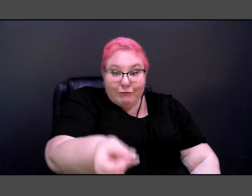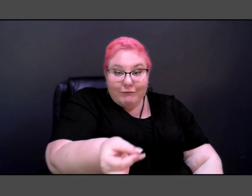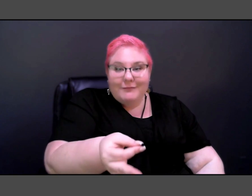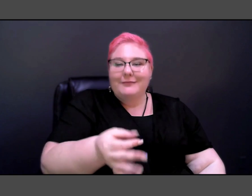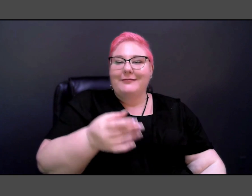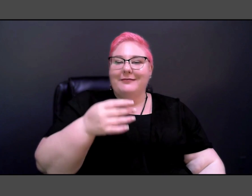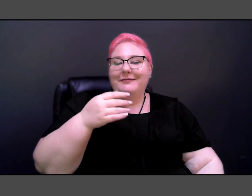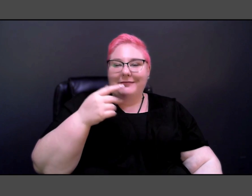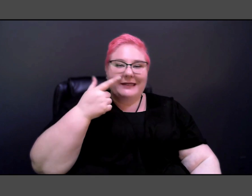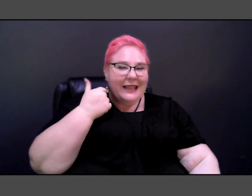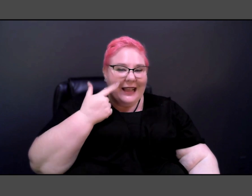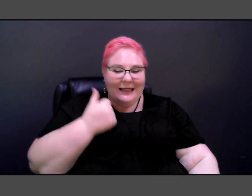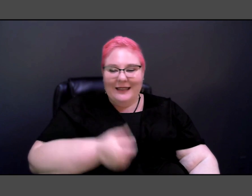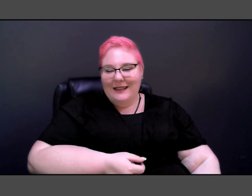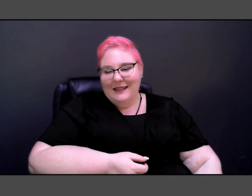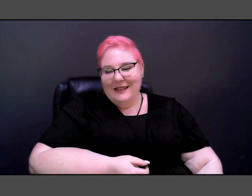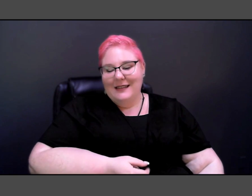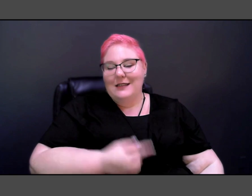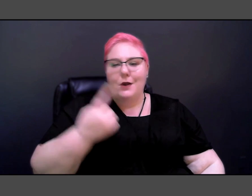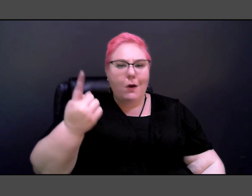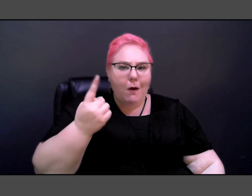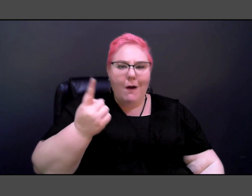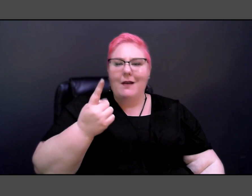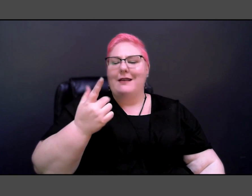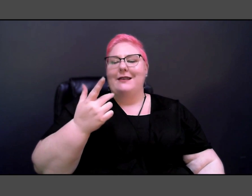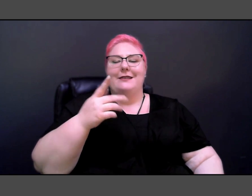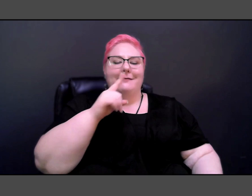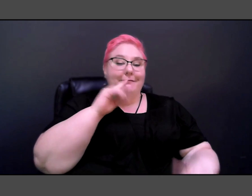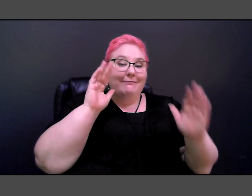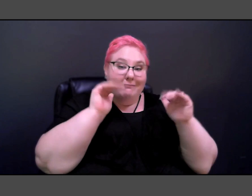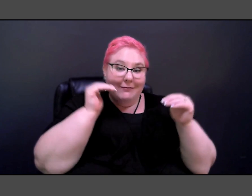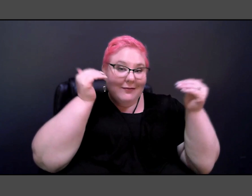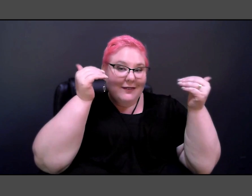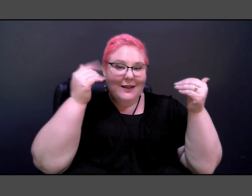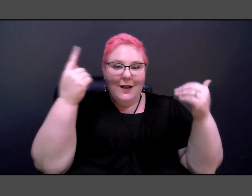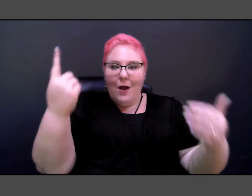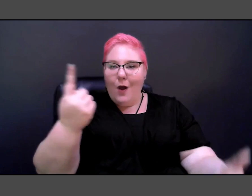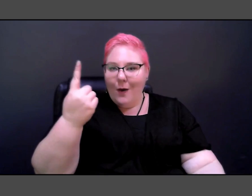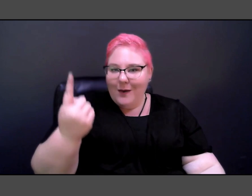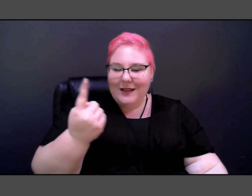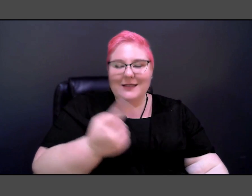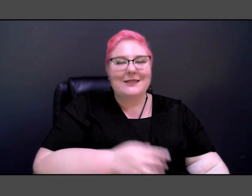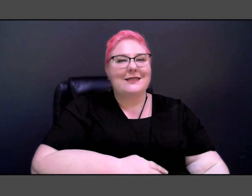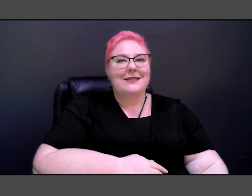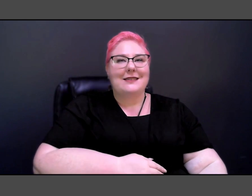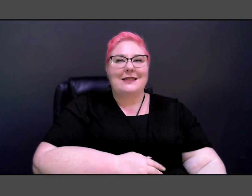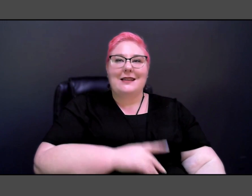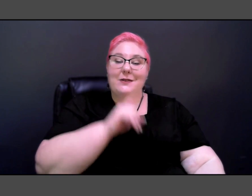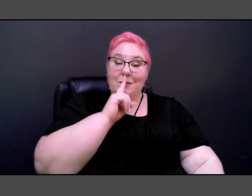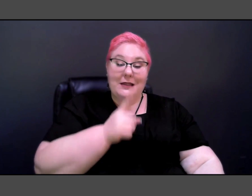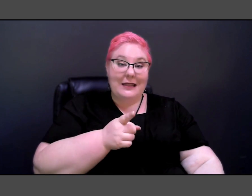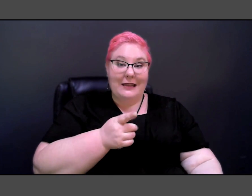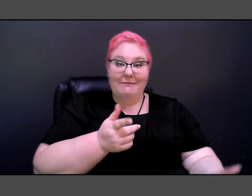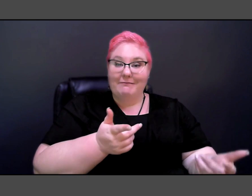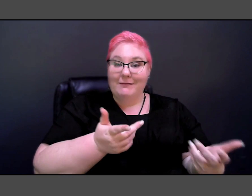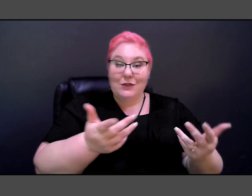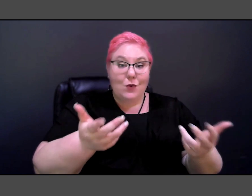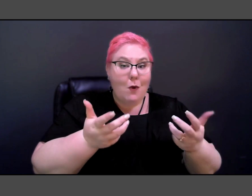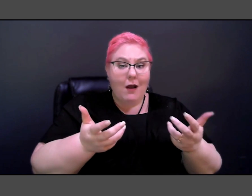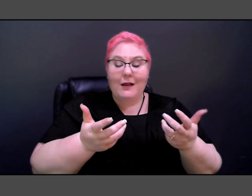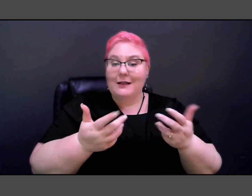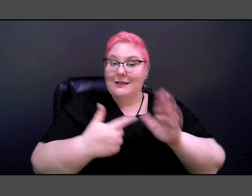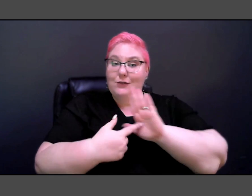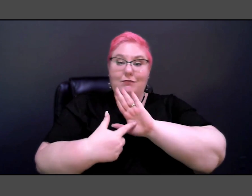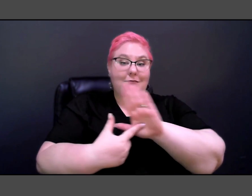always had a smile on her face and always was just really wanted to show the best of herself. And